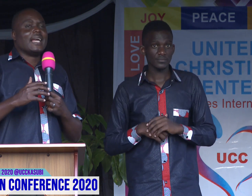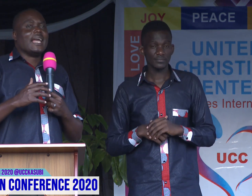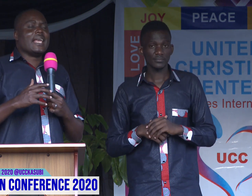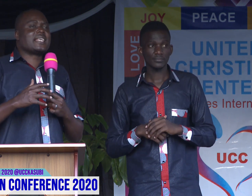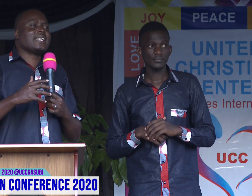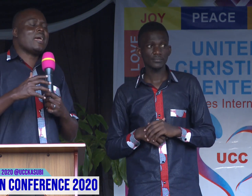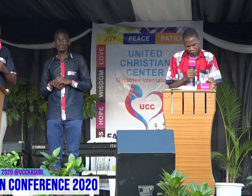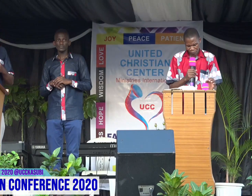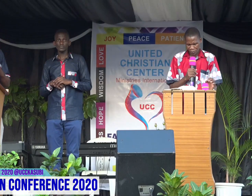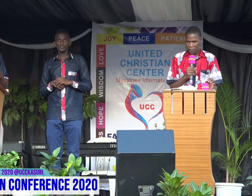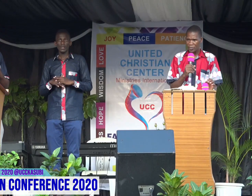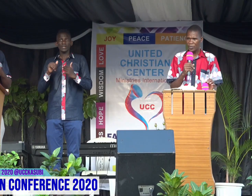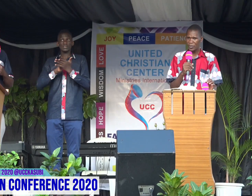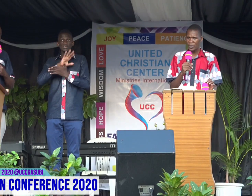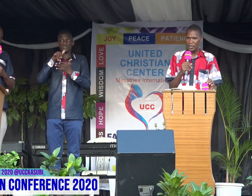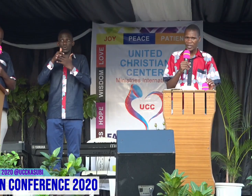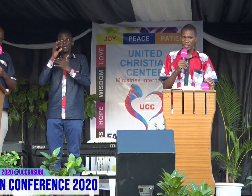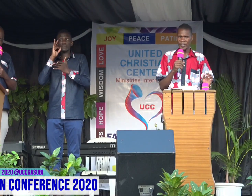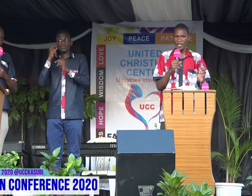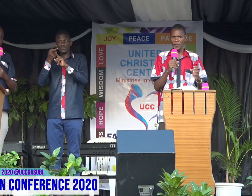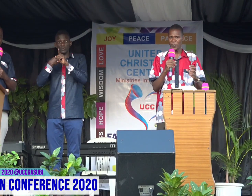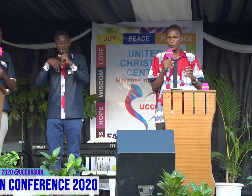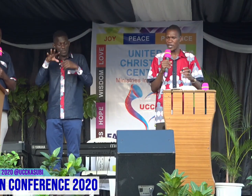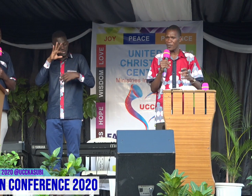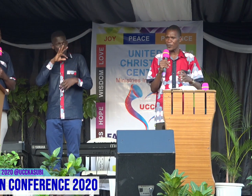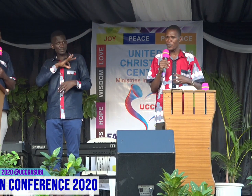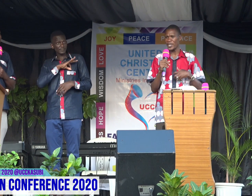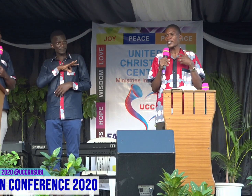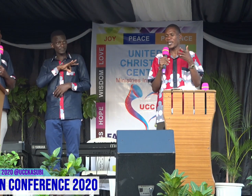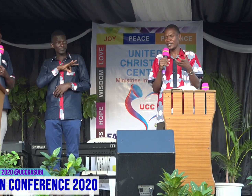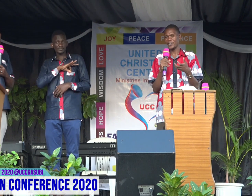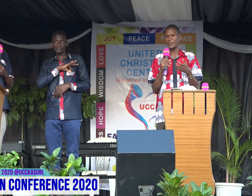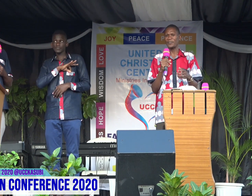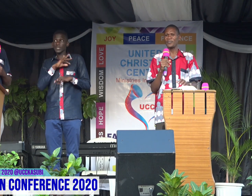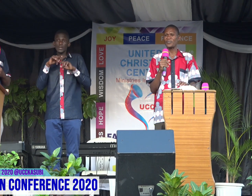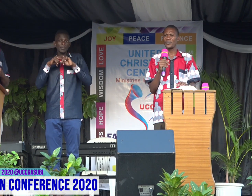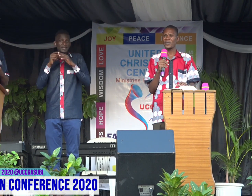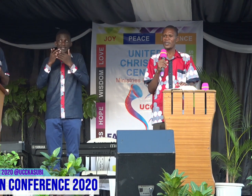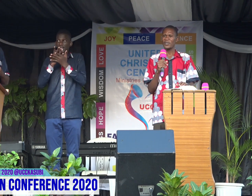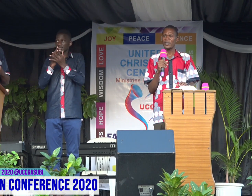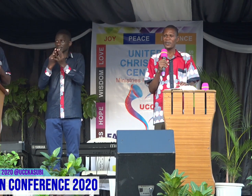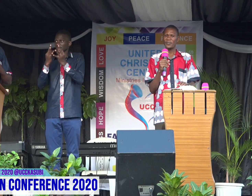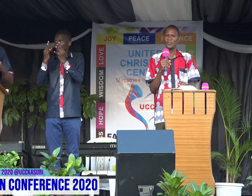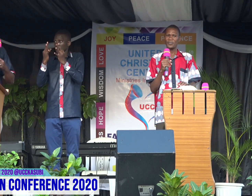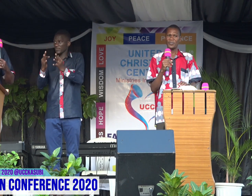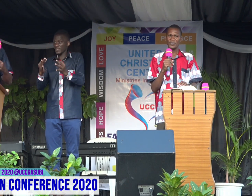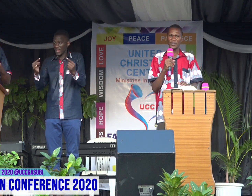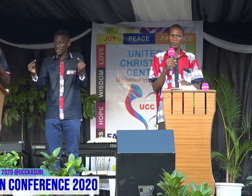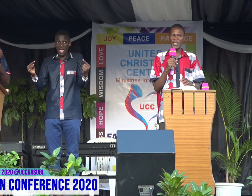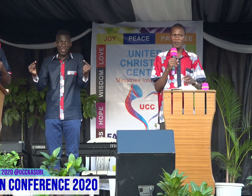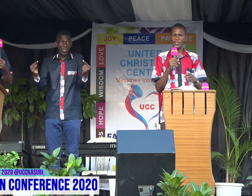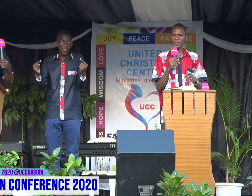at as we continue is that ebibala biva munda. Is that the fruits come from the inside. Naye waliwo ekintu ekikootana